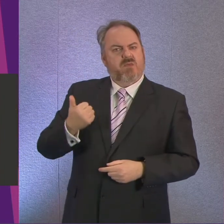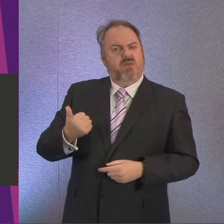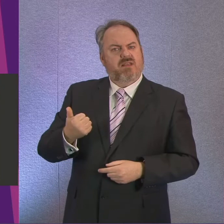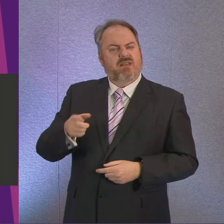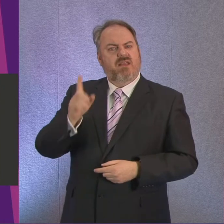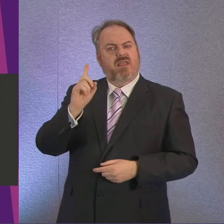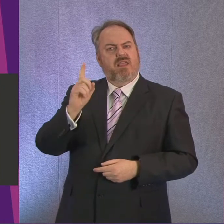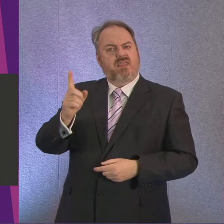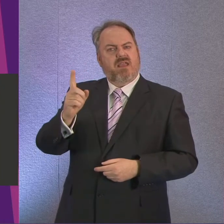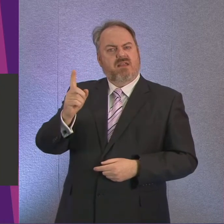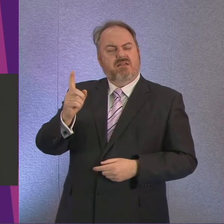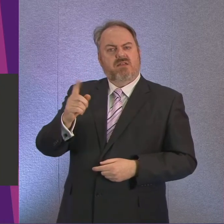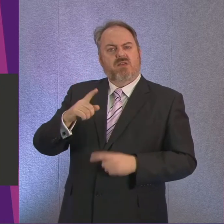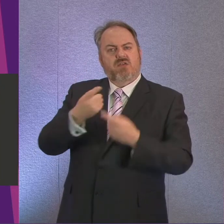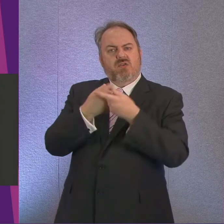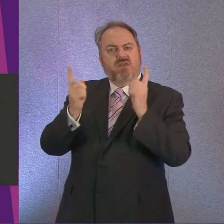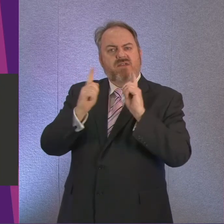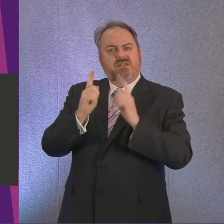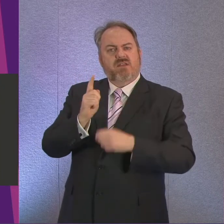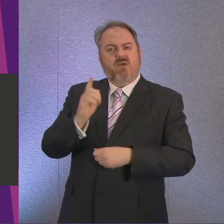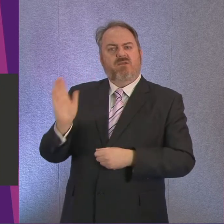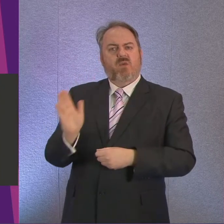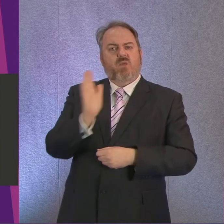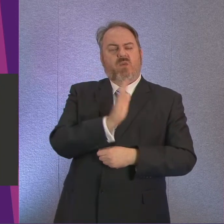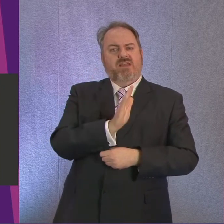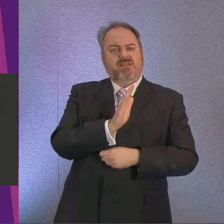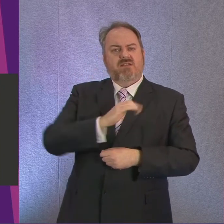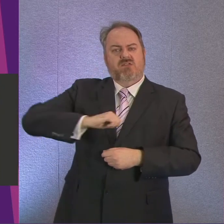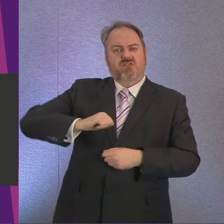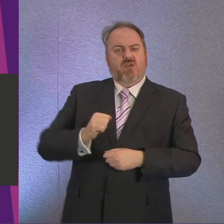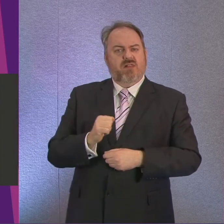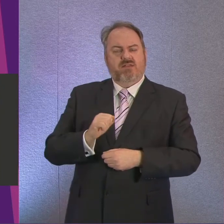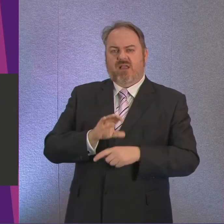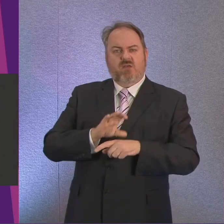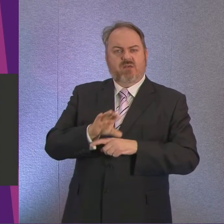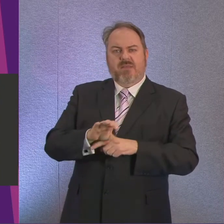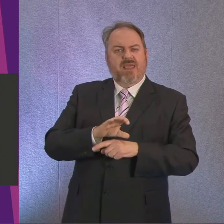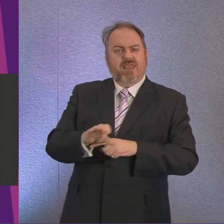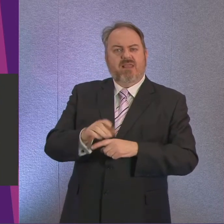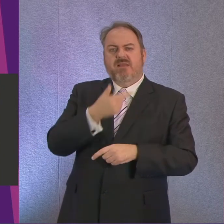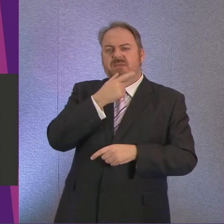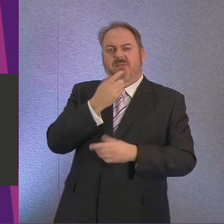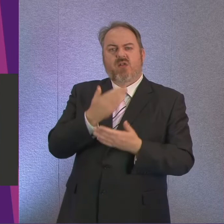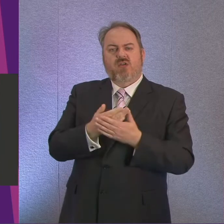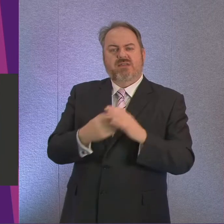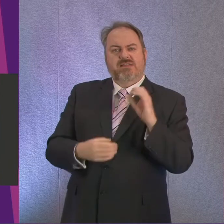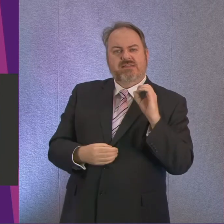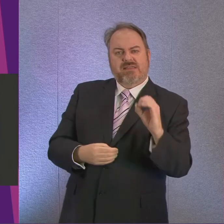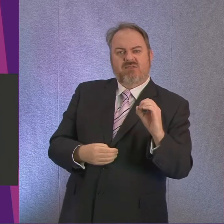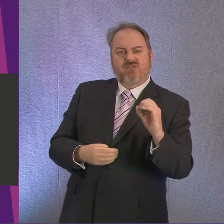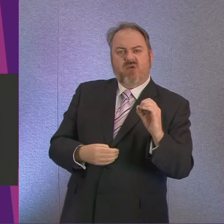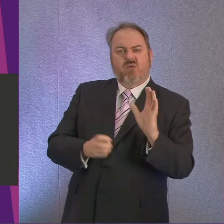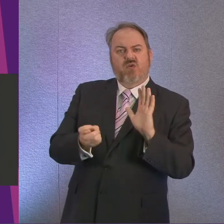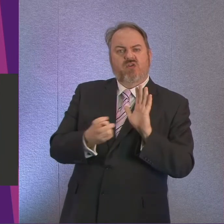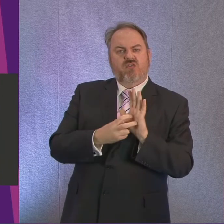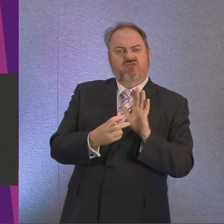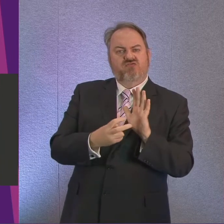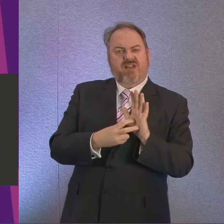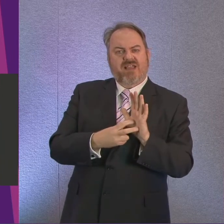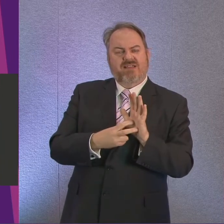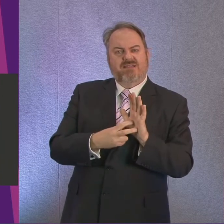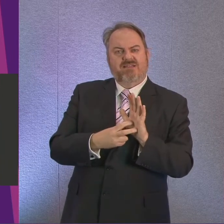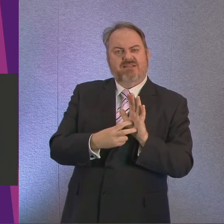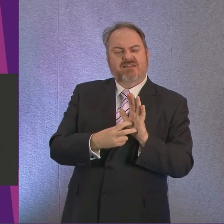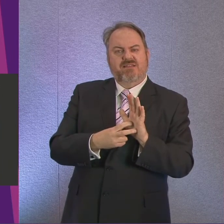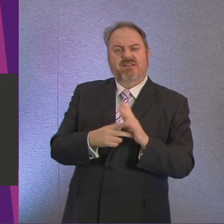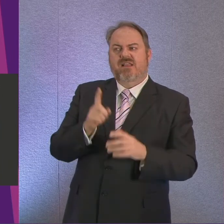West Scotland refusing to pay or to furlough staff on 0 hours contracts, but when students who are also on 0 hours